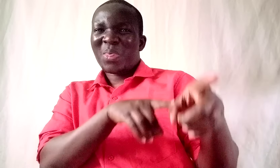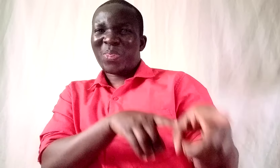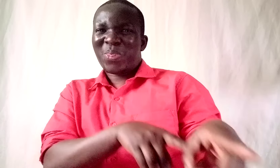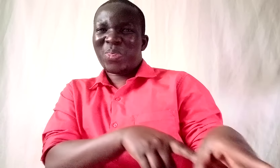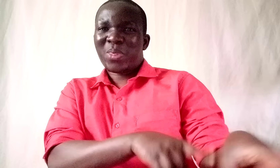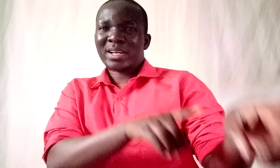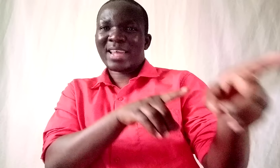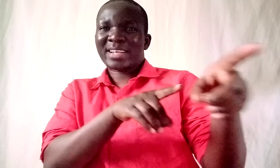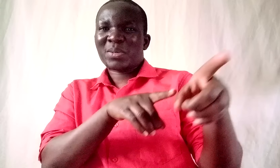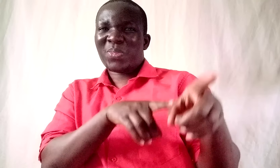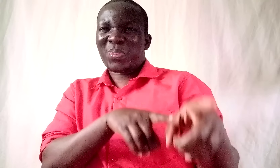Like that.